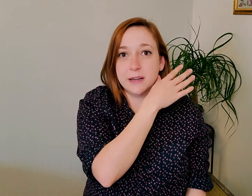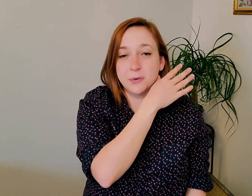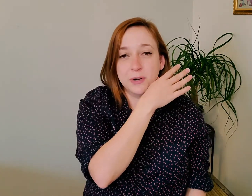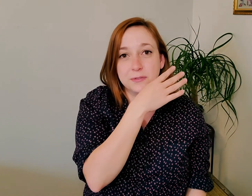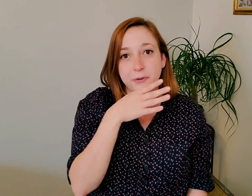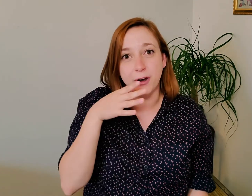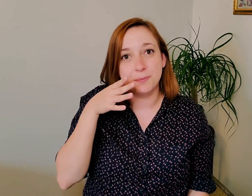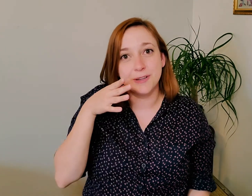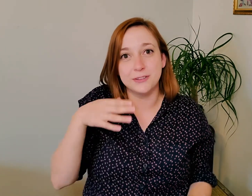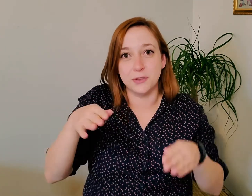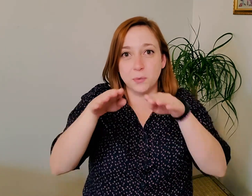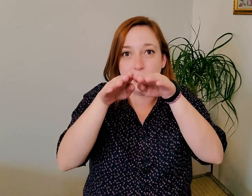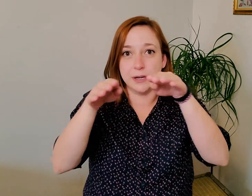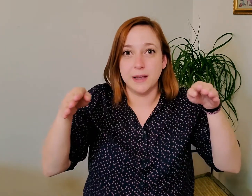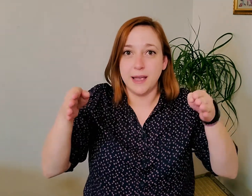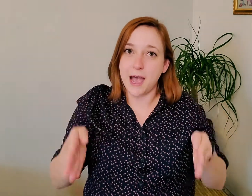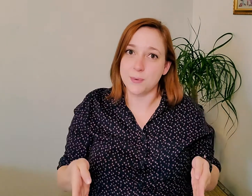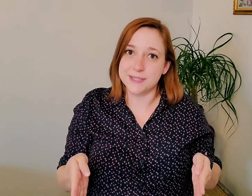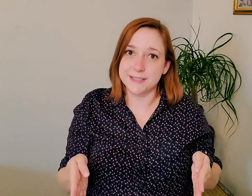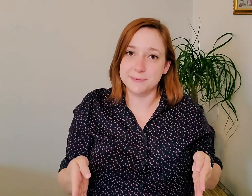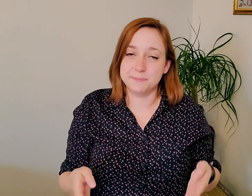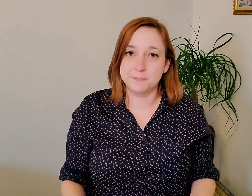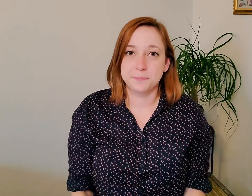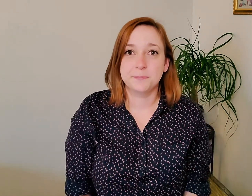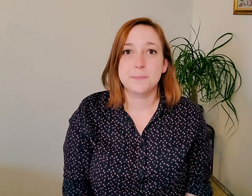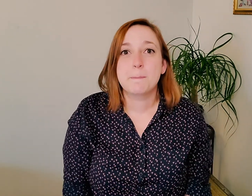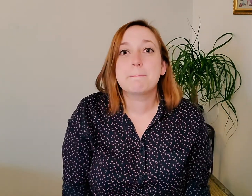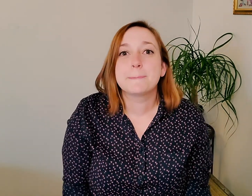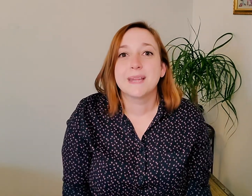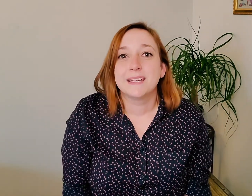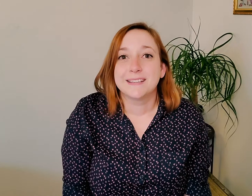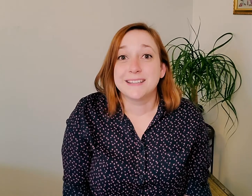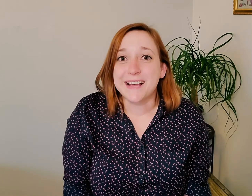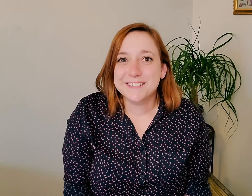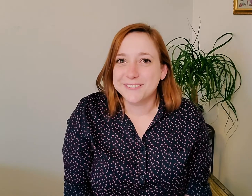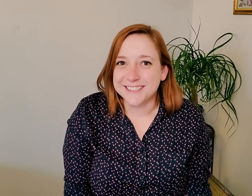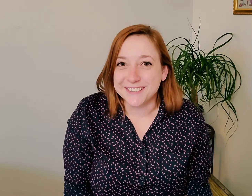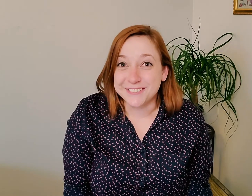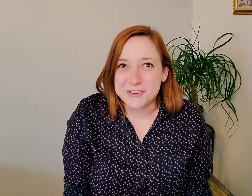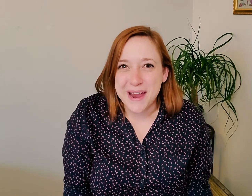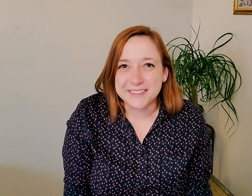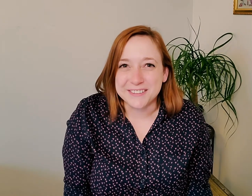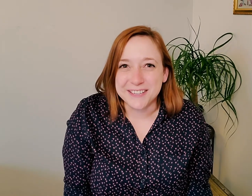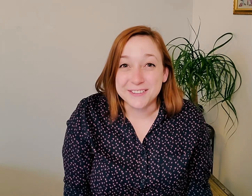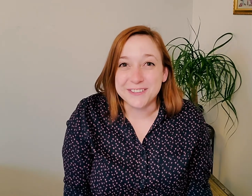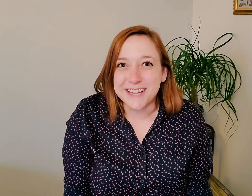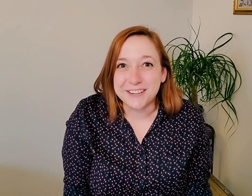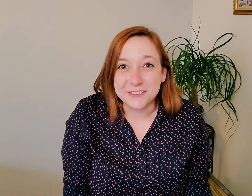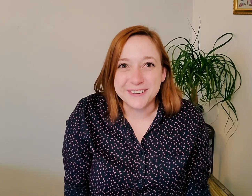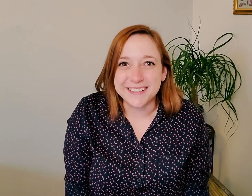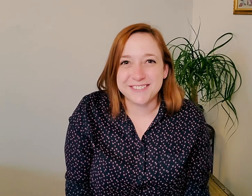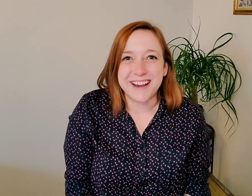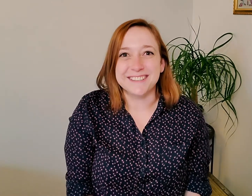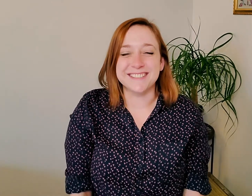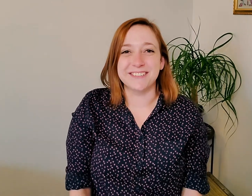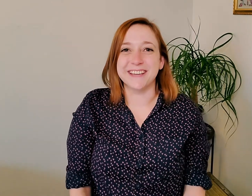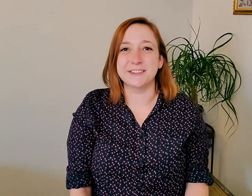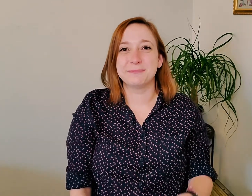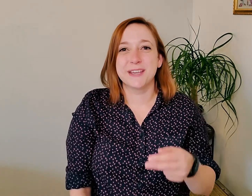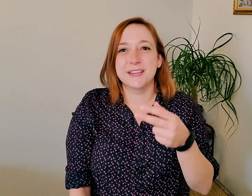word farm to the word house. Next, we're gonna do tractor. I know a lot of you like tractors out there. So